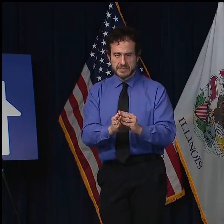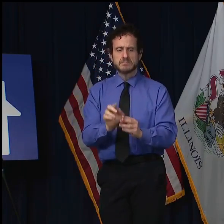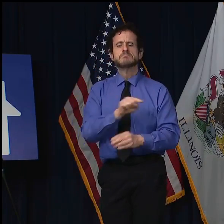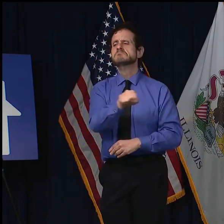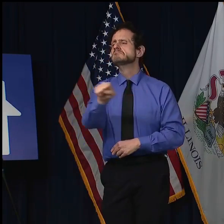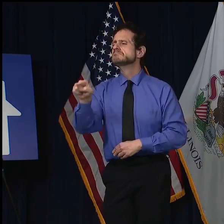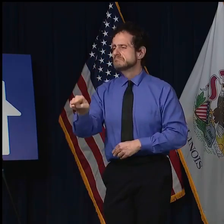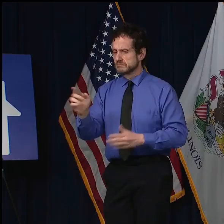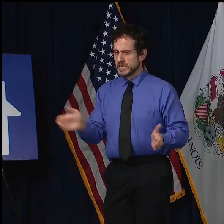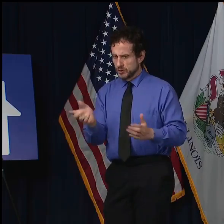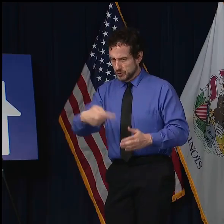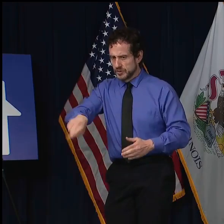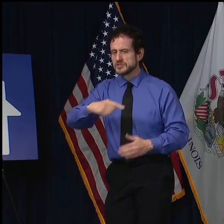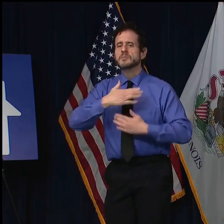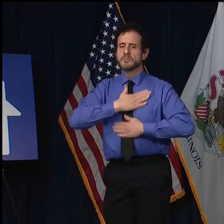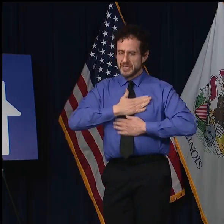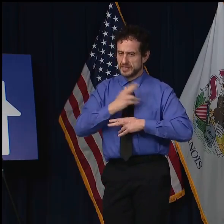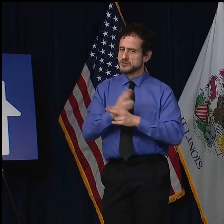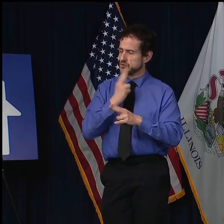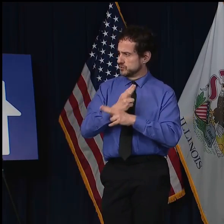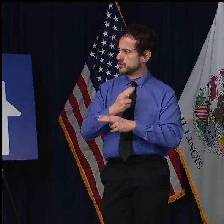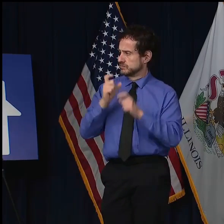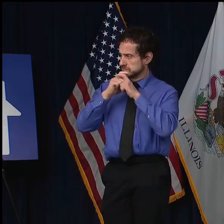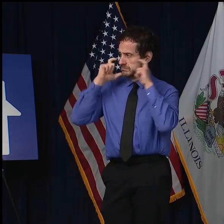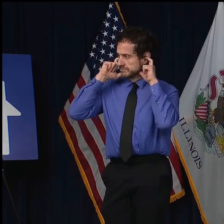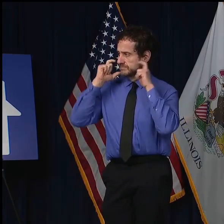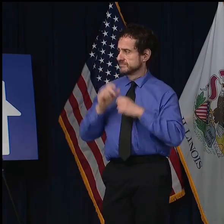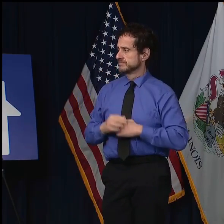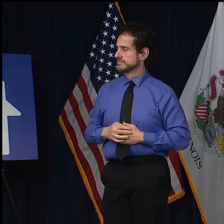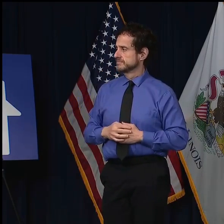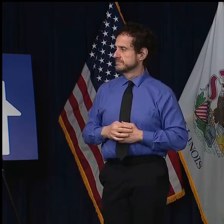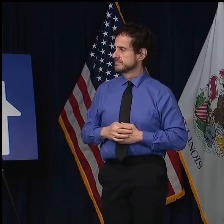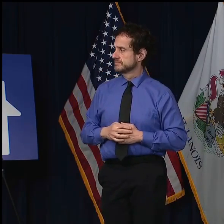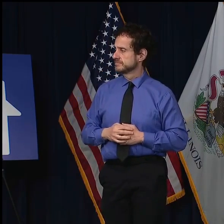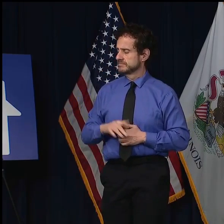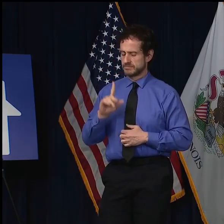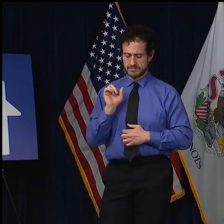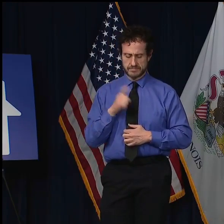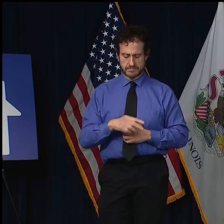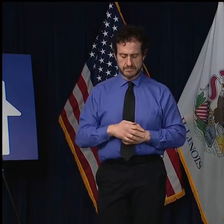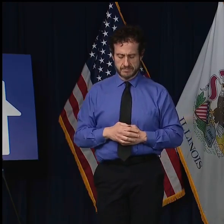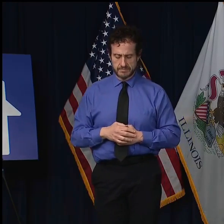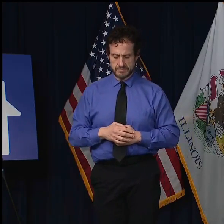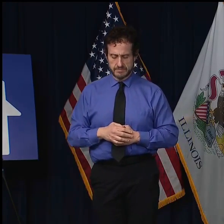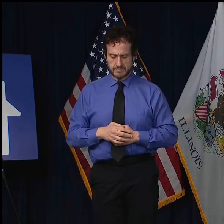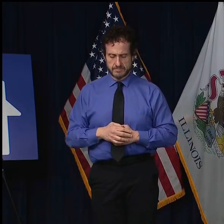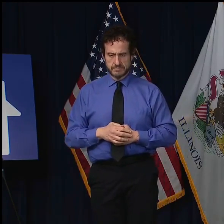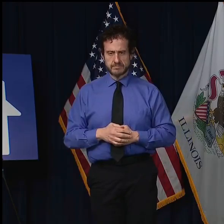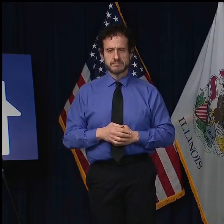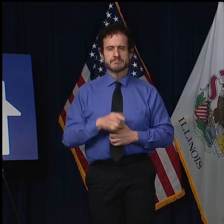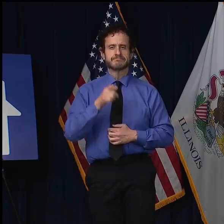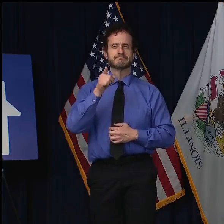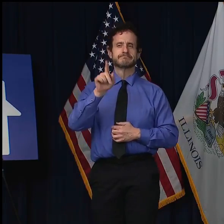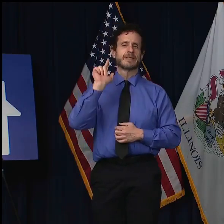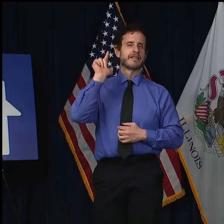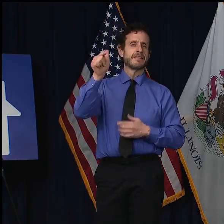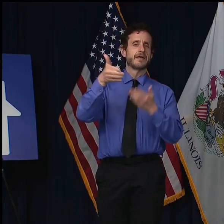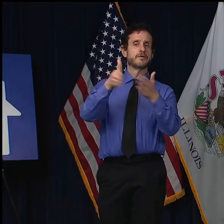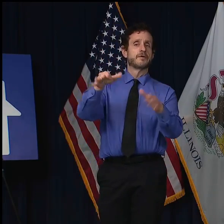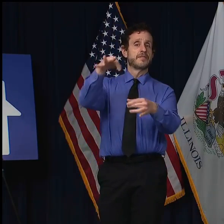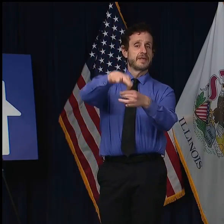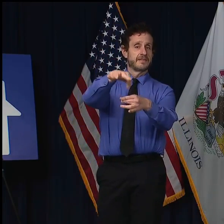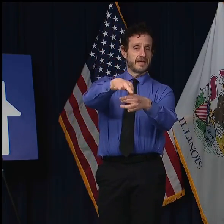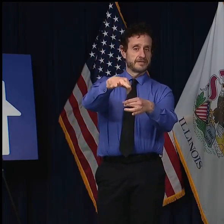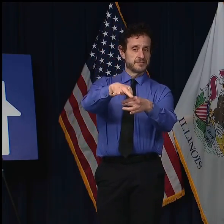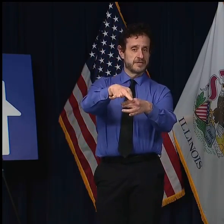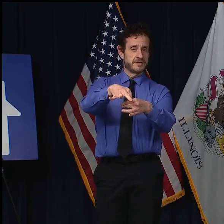is encouraged to and asked to wear a face covering. Shia at Politico, how does the general election fit into the new phase-in